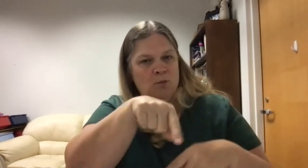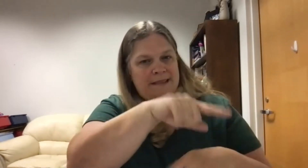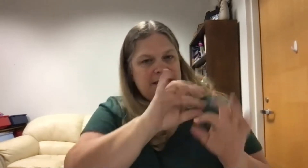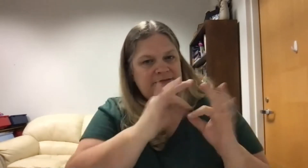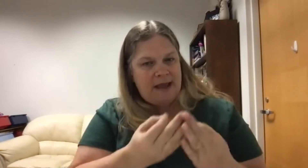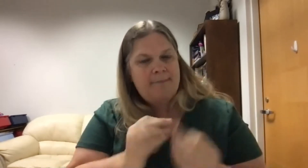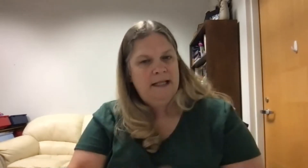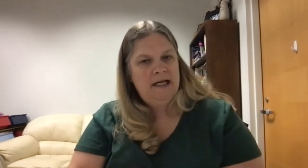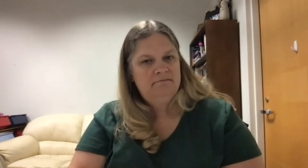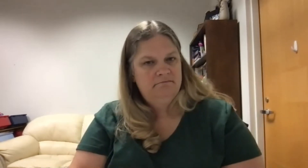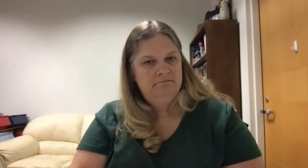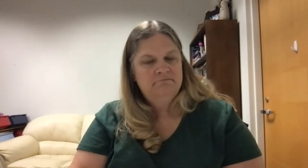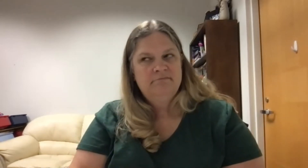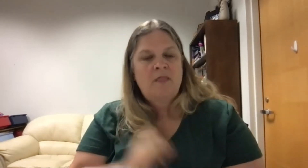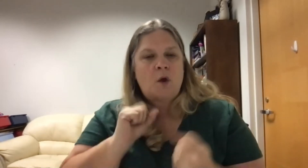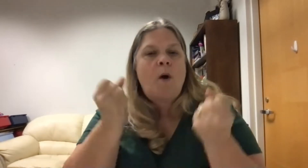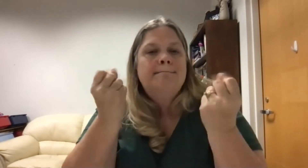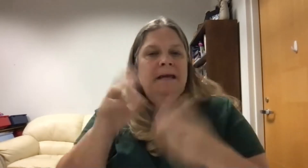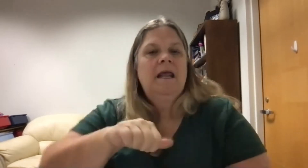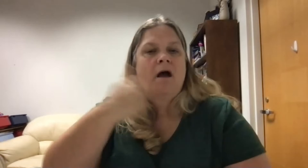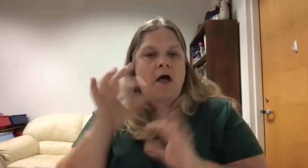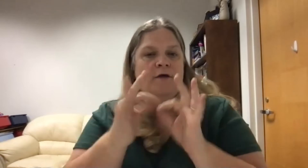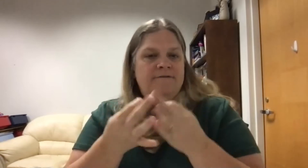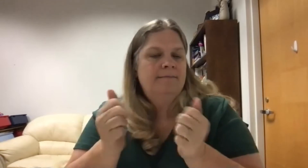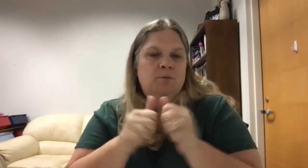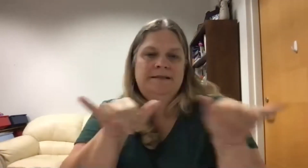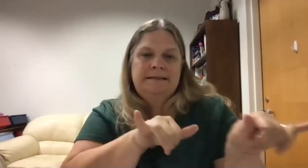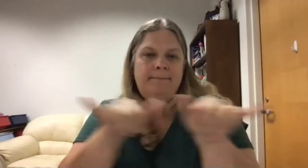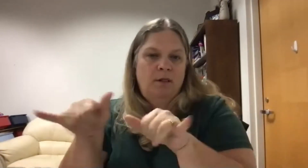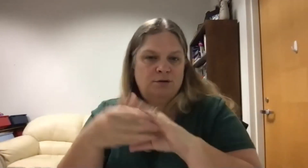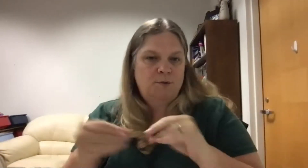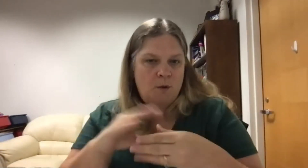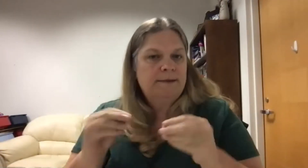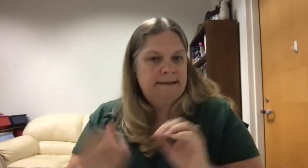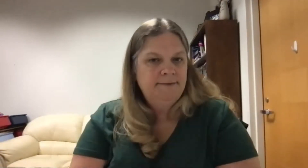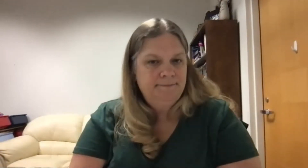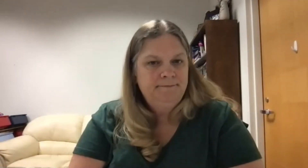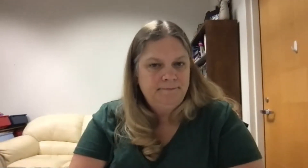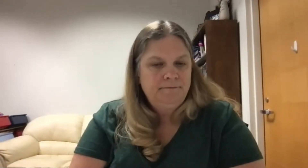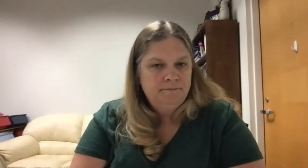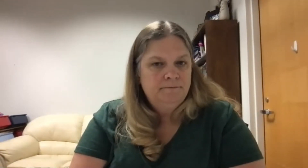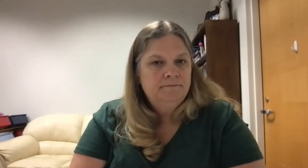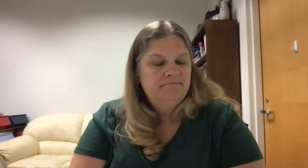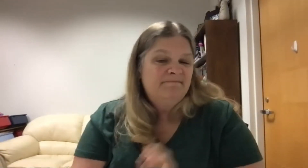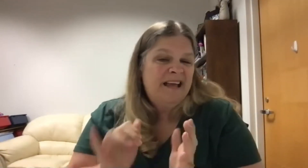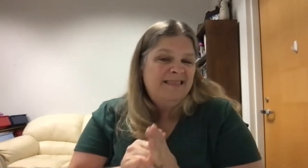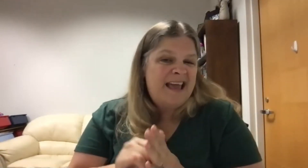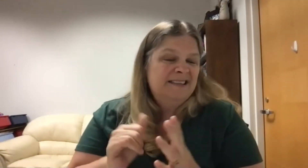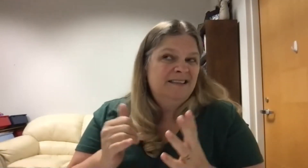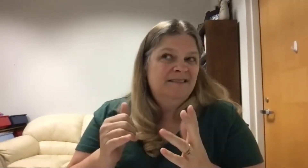these different things that happened to this family. And there are many other families with similar